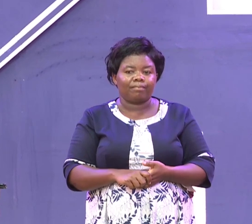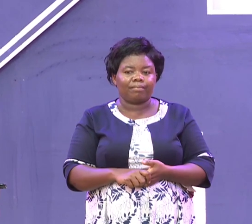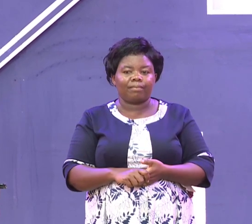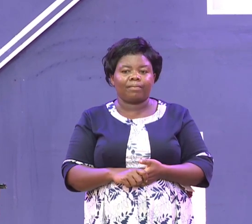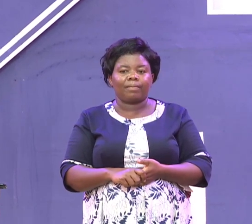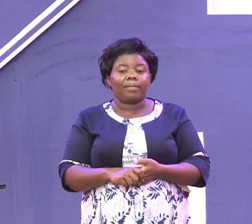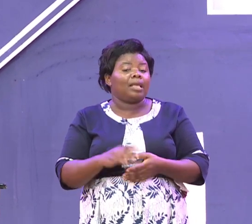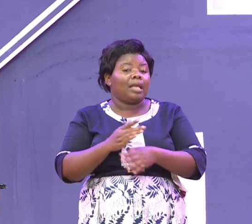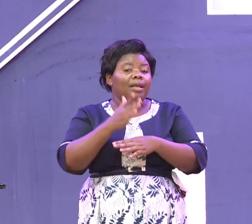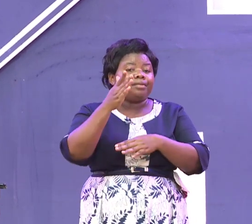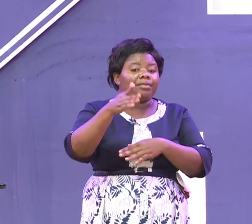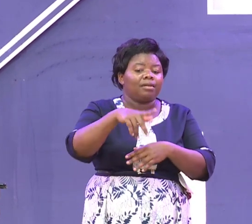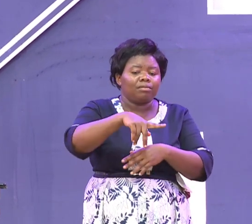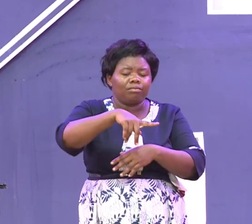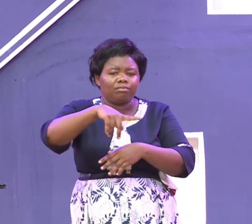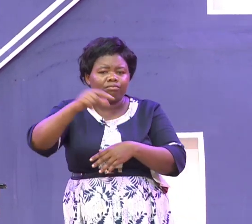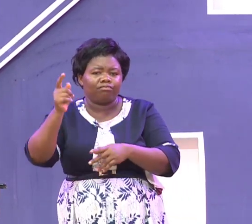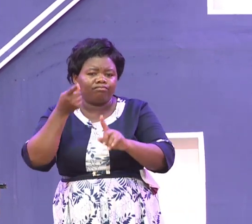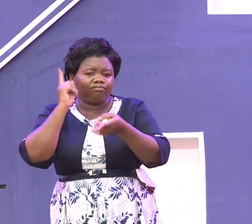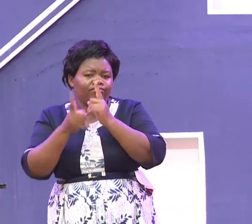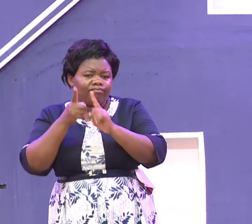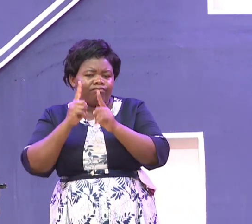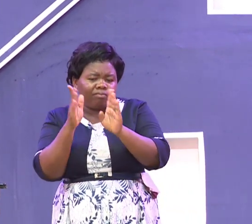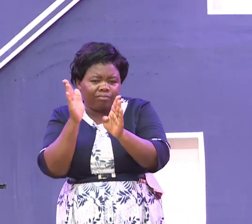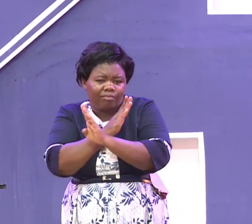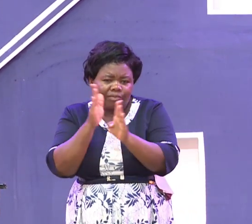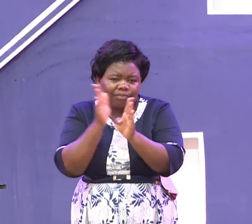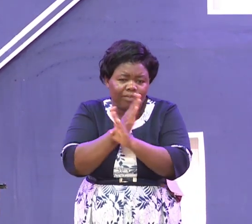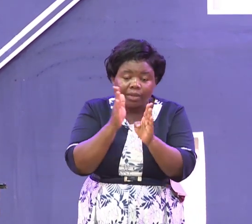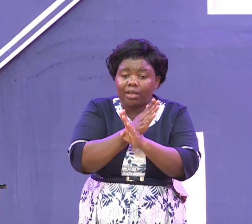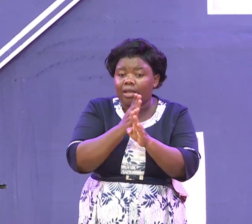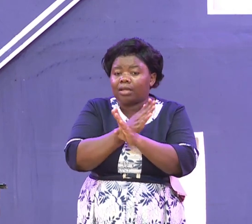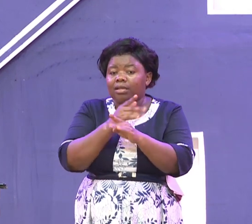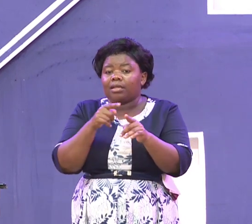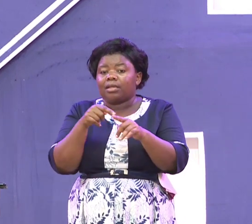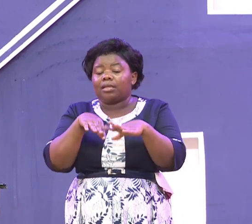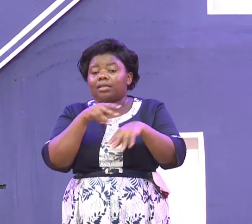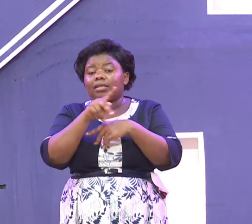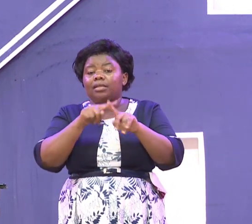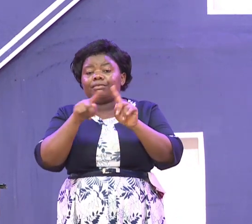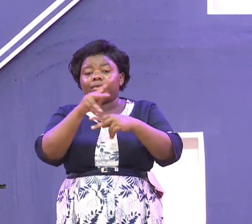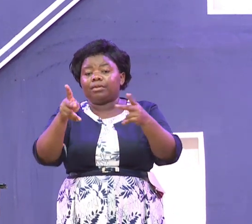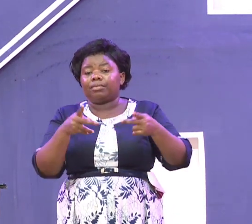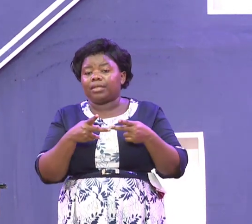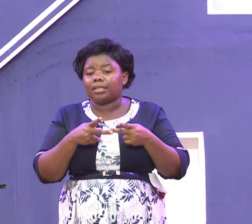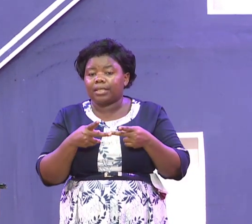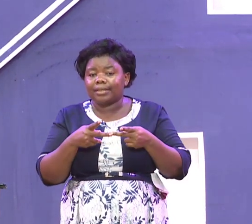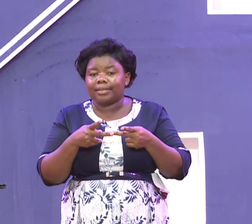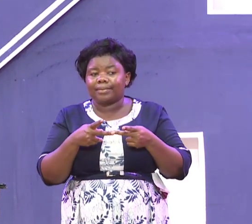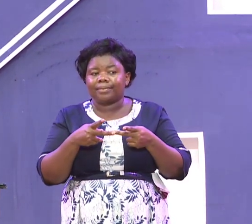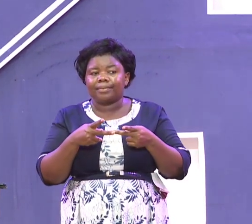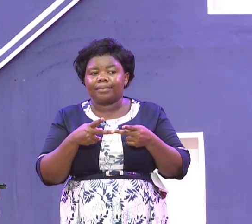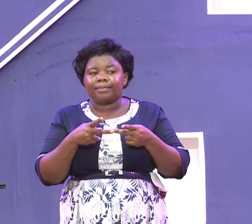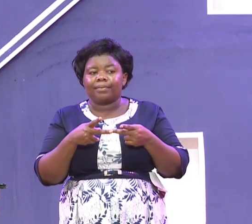Saul. Awunajjanga adduka yekweka mpuku kumpuku. And then he came running as he was hiding in